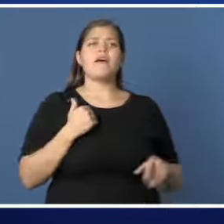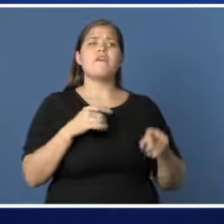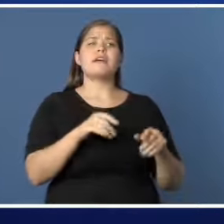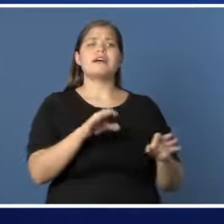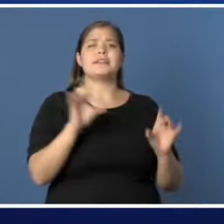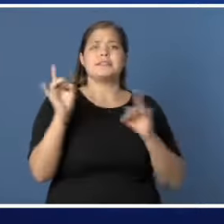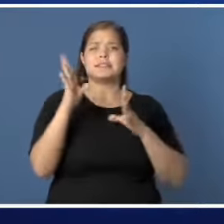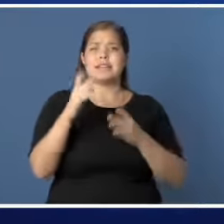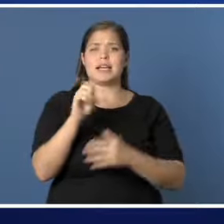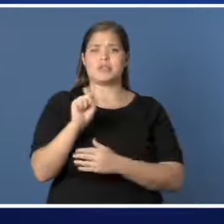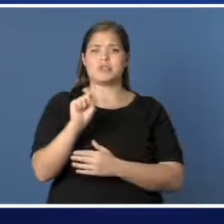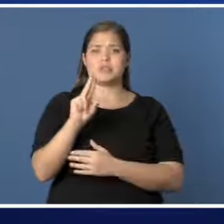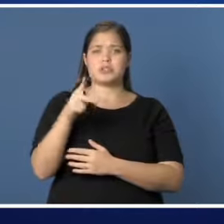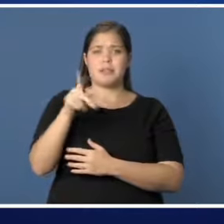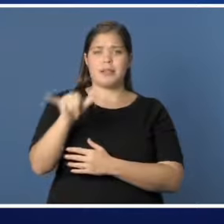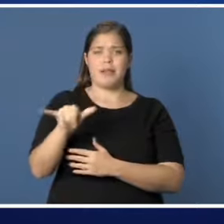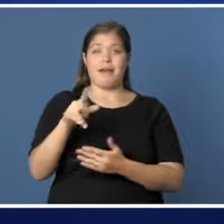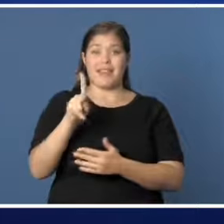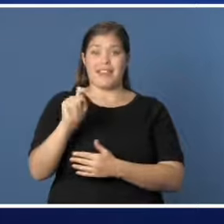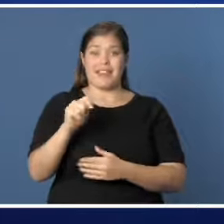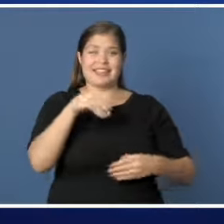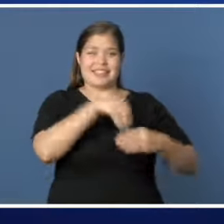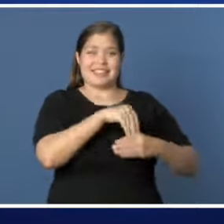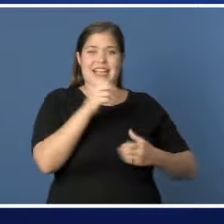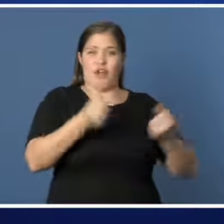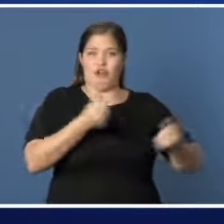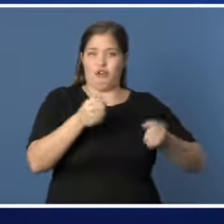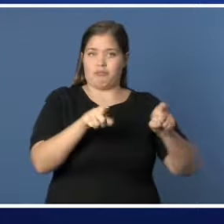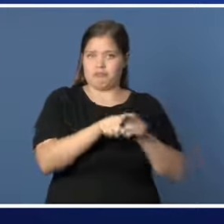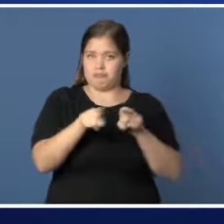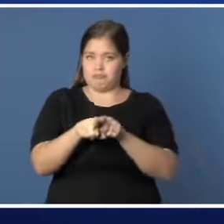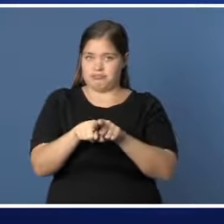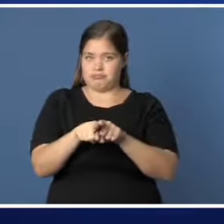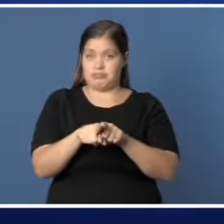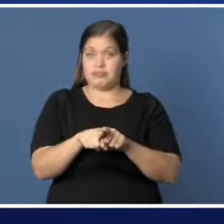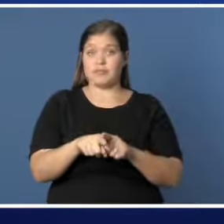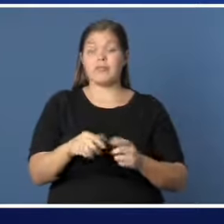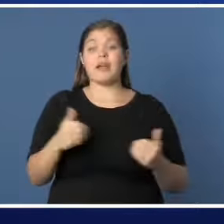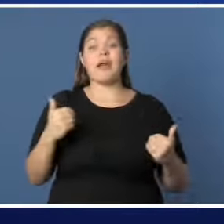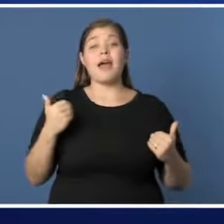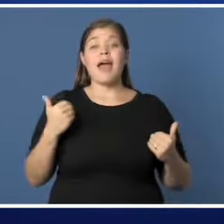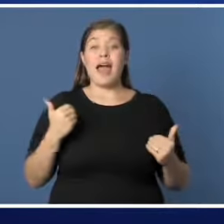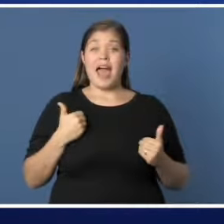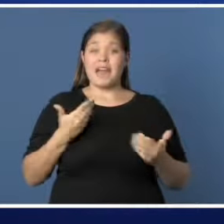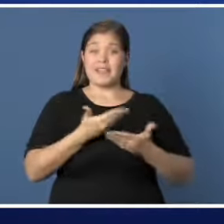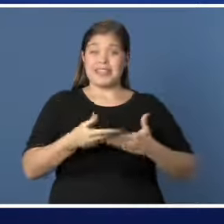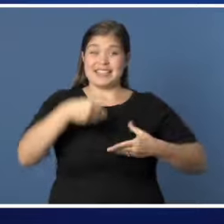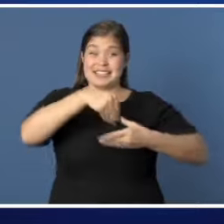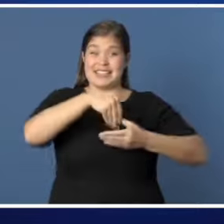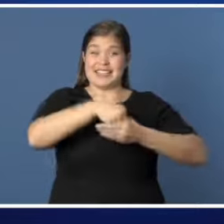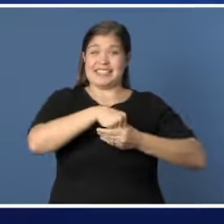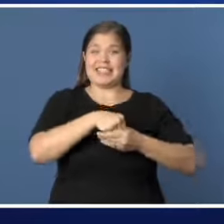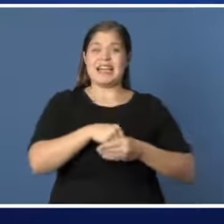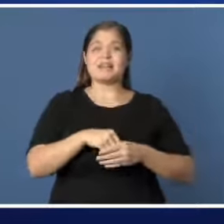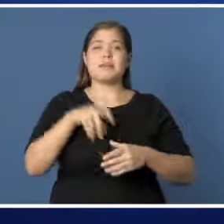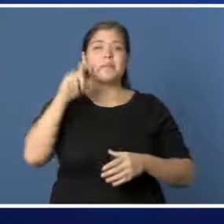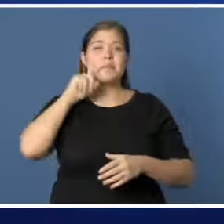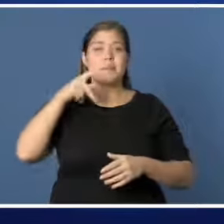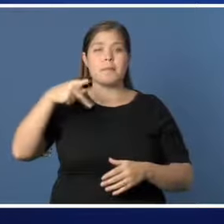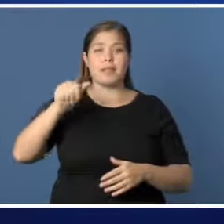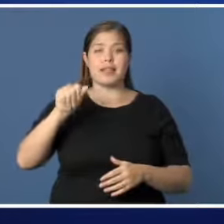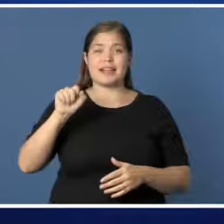a smaller version of the disaster supplies kit in the trunk of your car. Keep items in an airtight